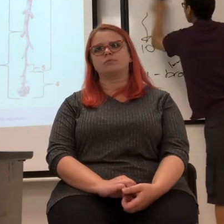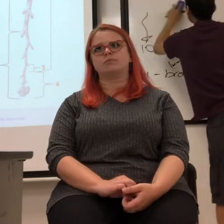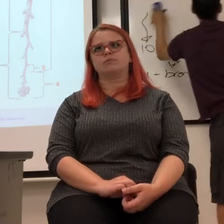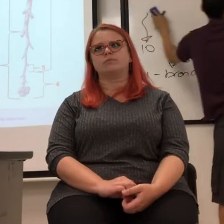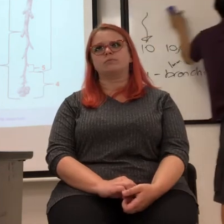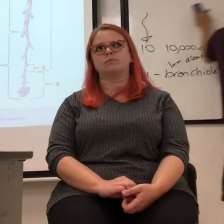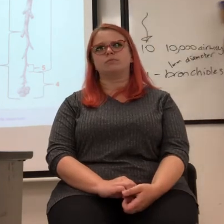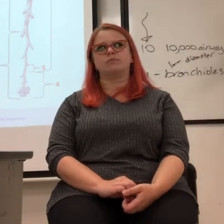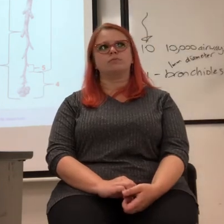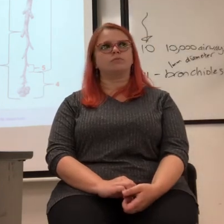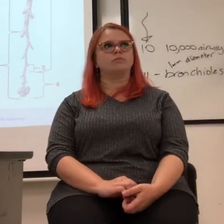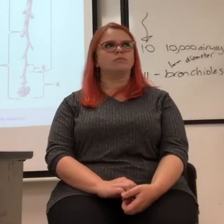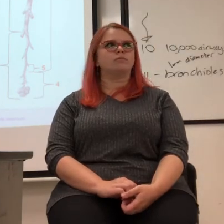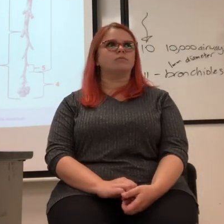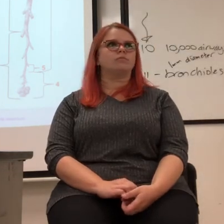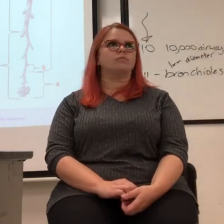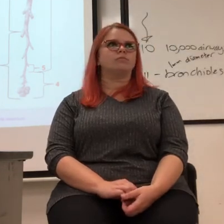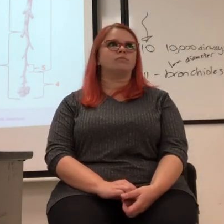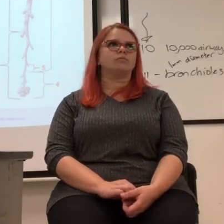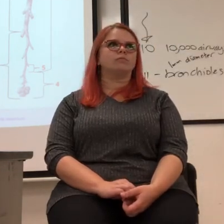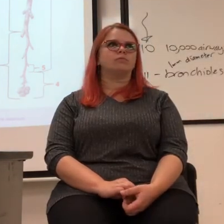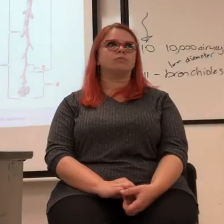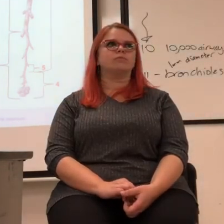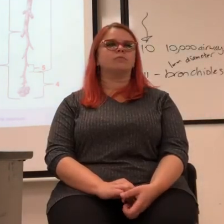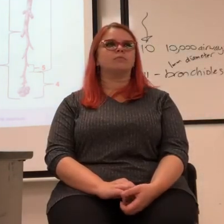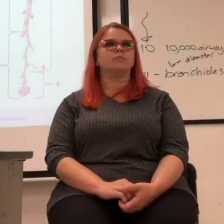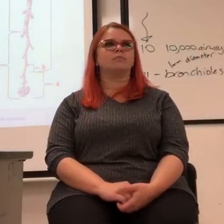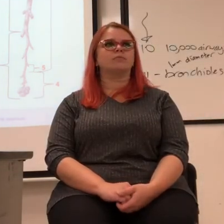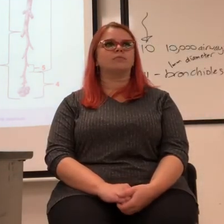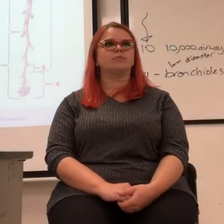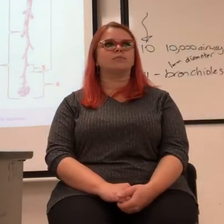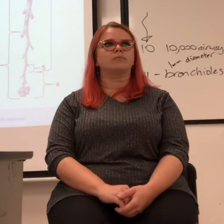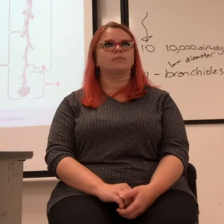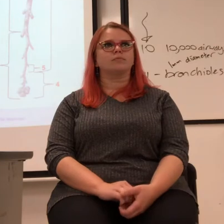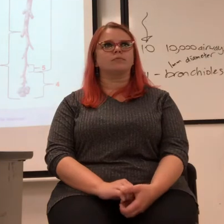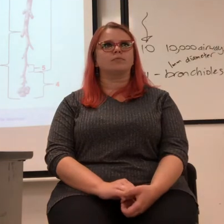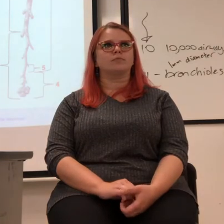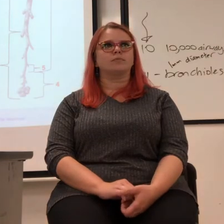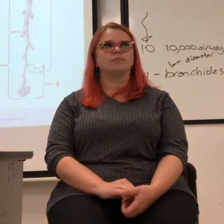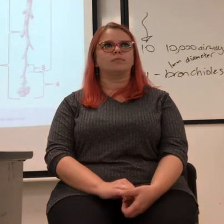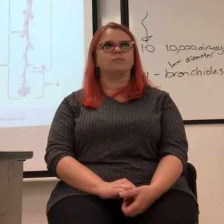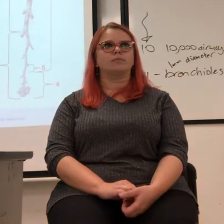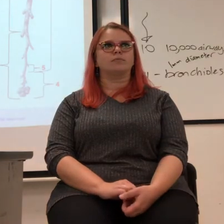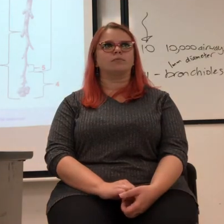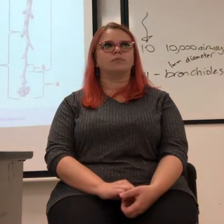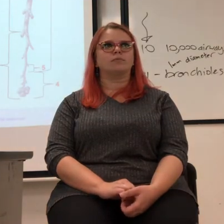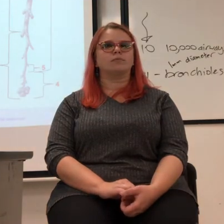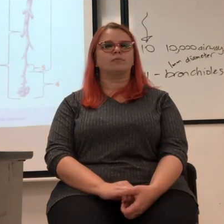Just clear this out.